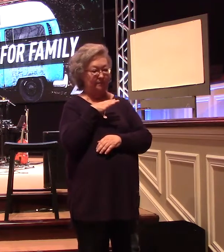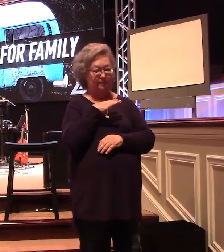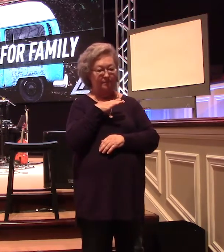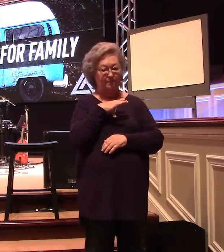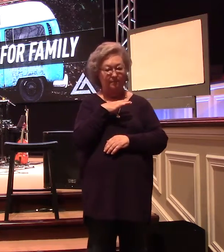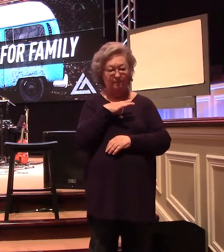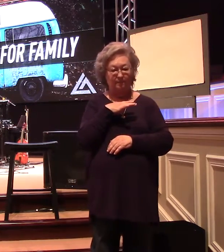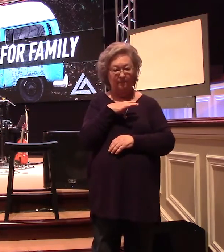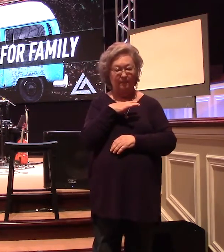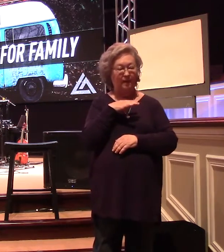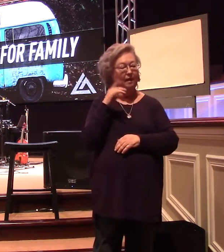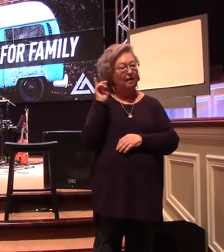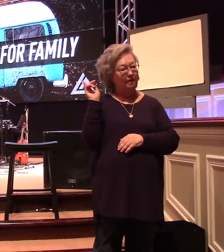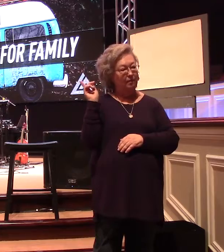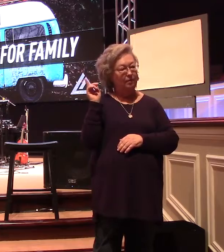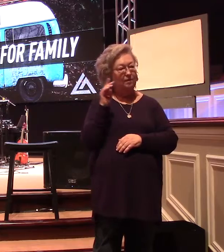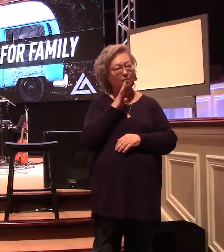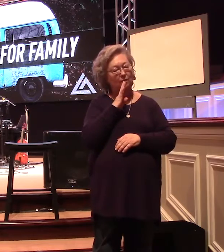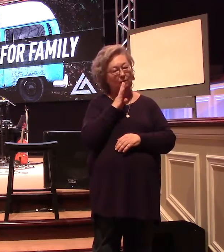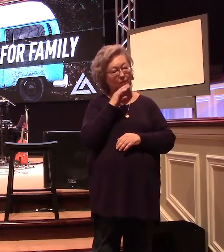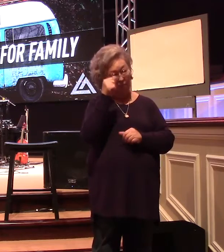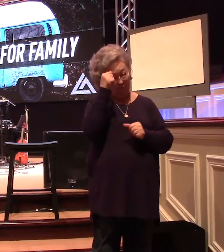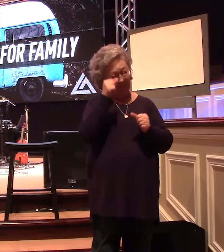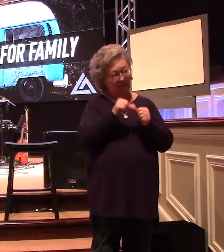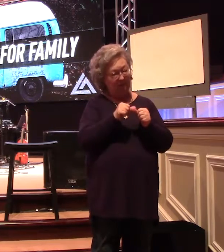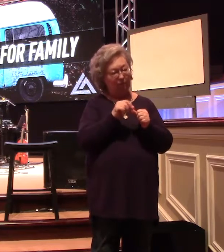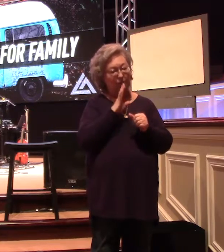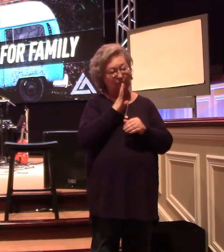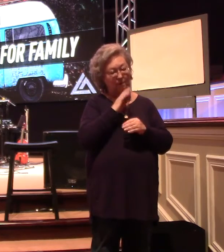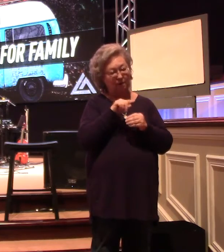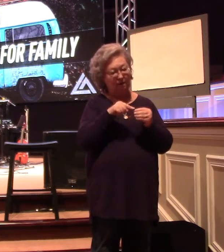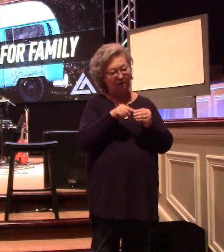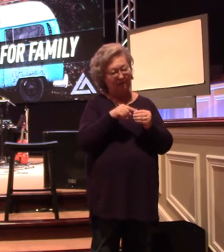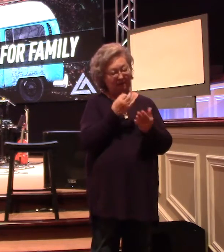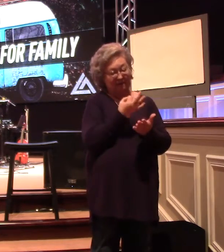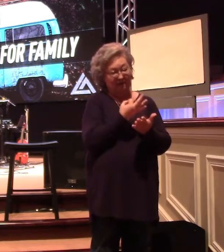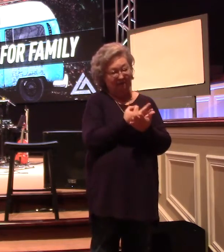financial decision that we were making, the thing that she didn't know was in that